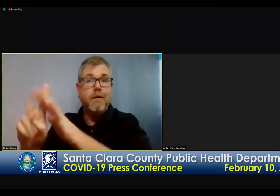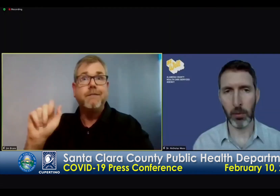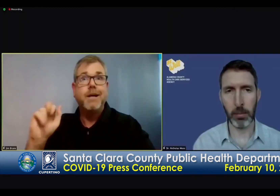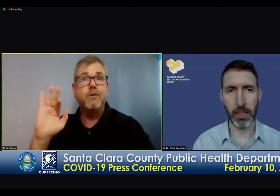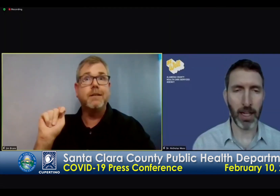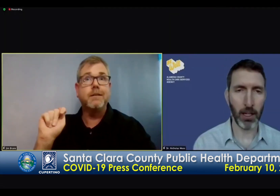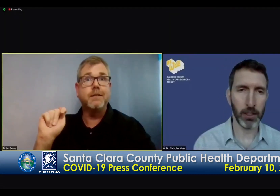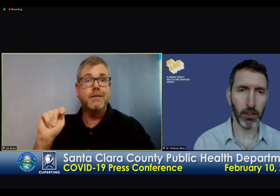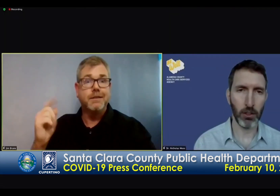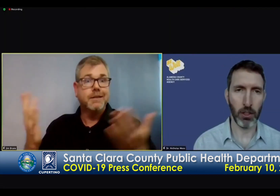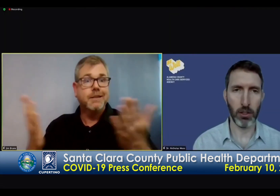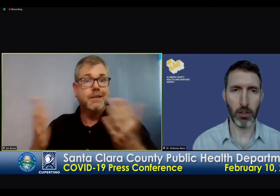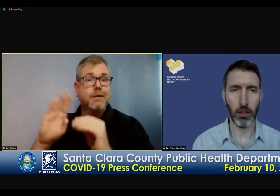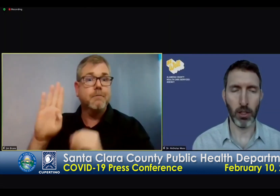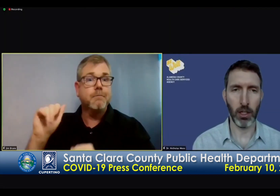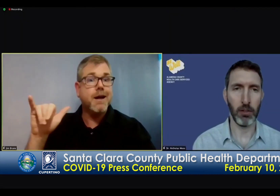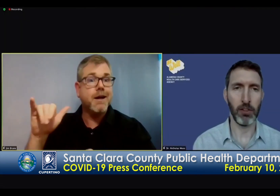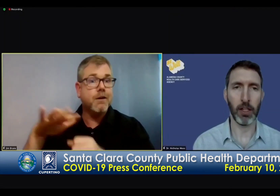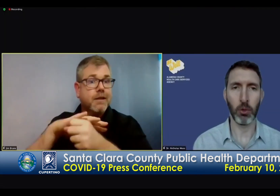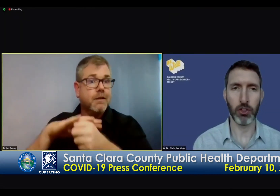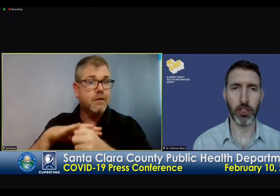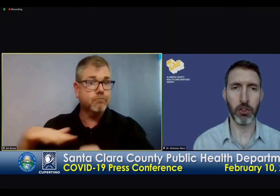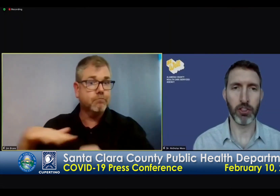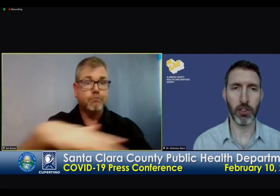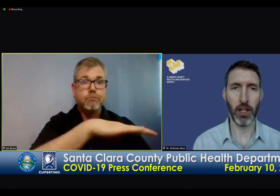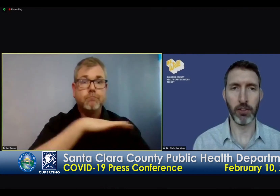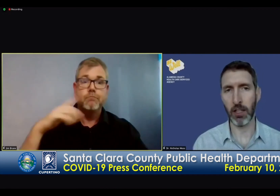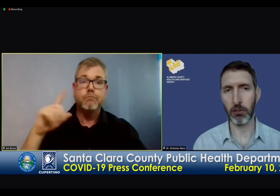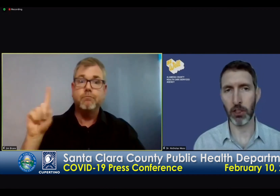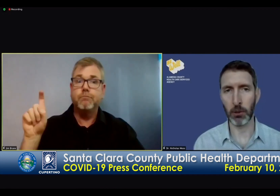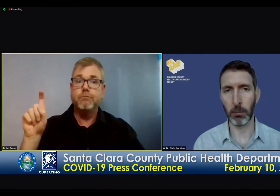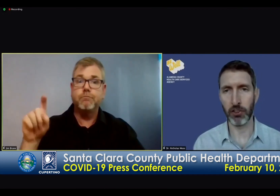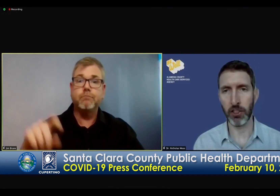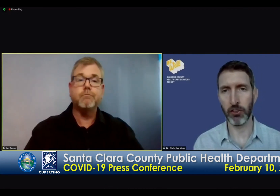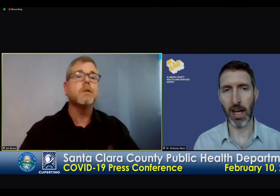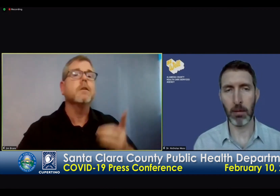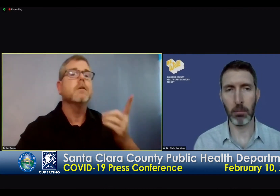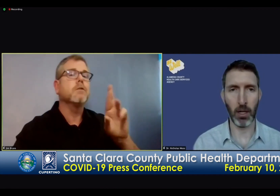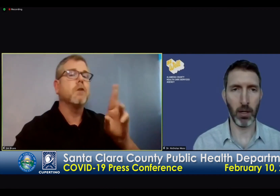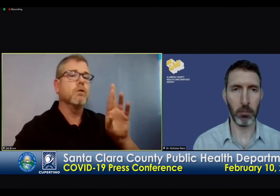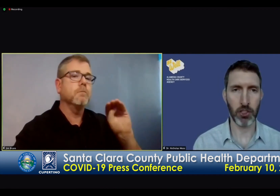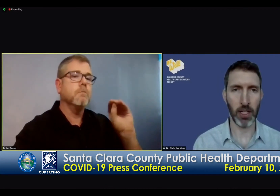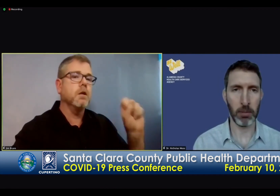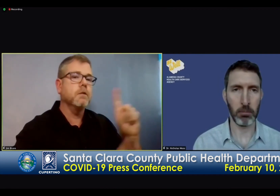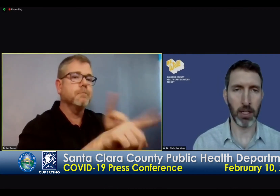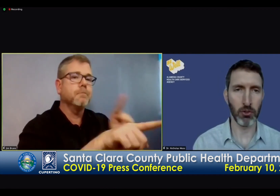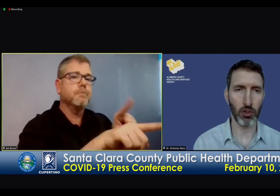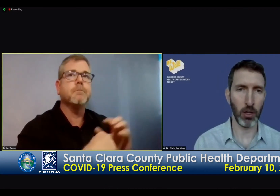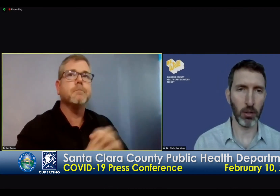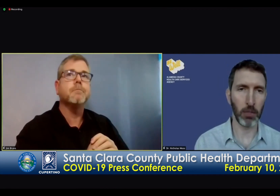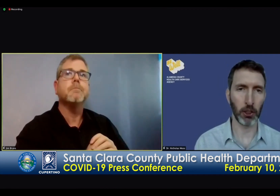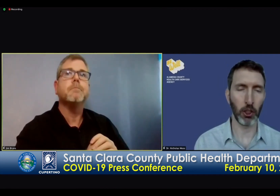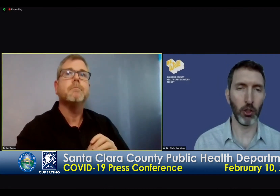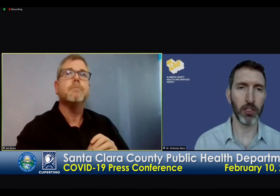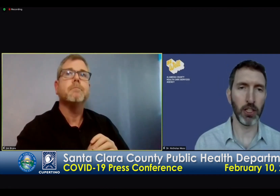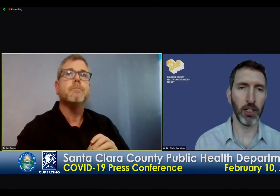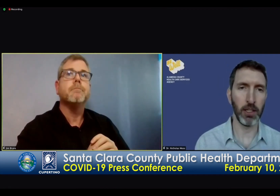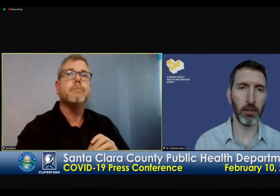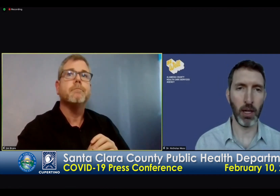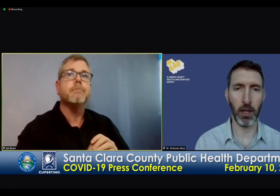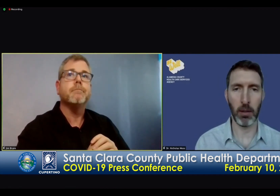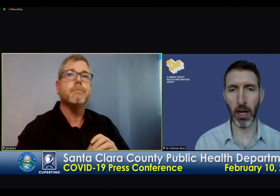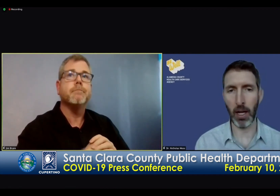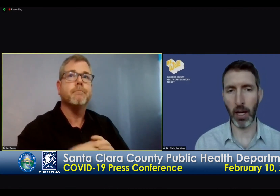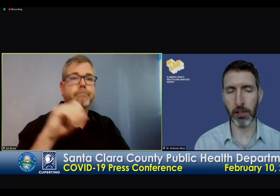The Alameda County variant was sequenced at Stanford, Dr. Pinsky's lab, same as Dr. Cody's.